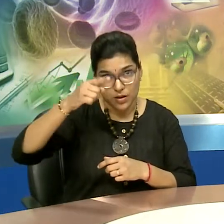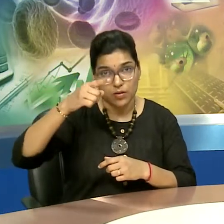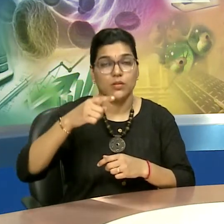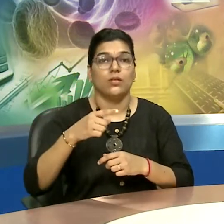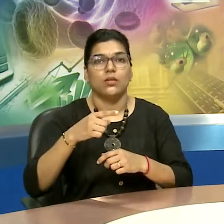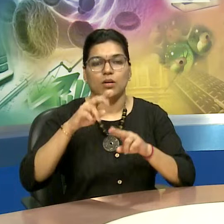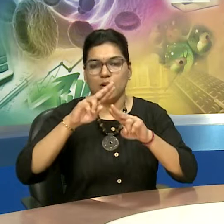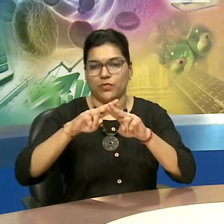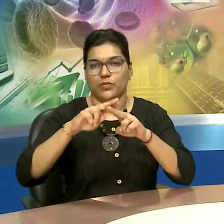Indian